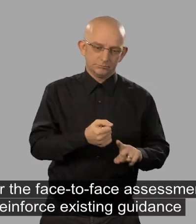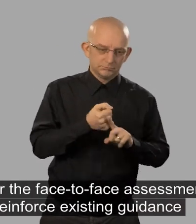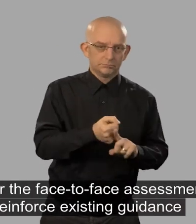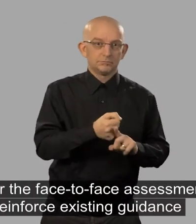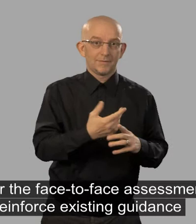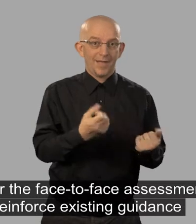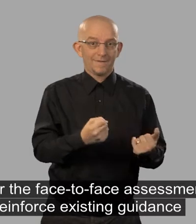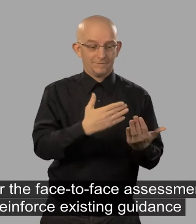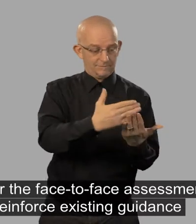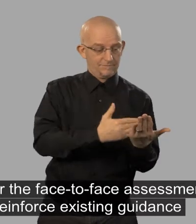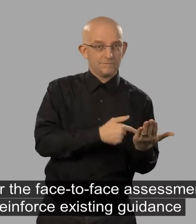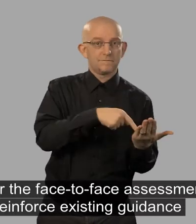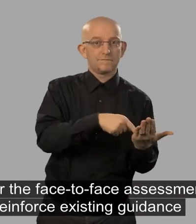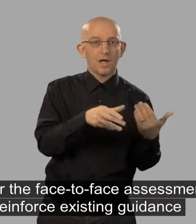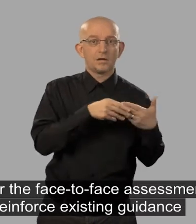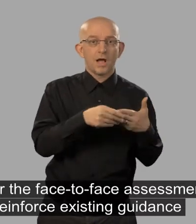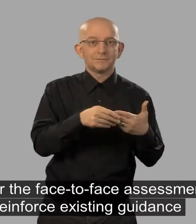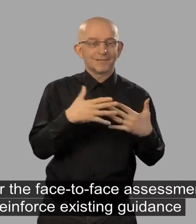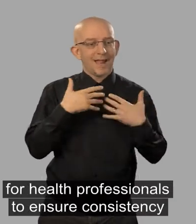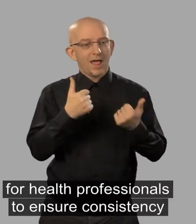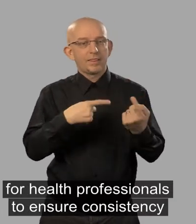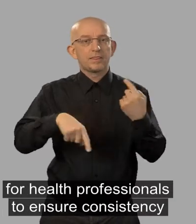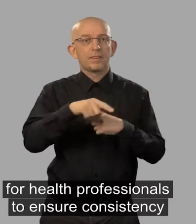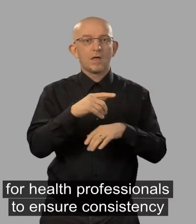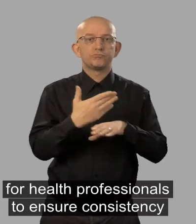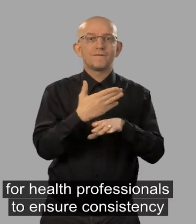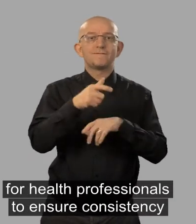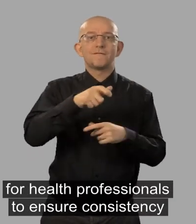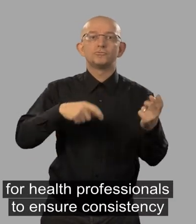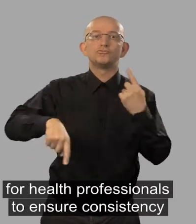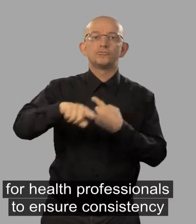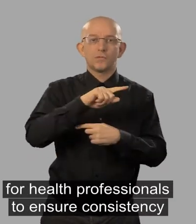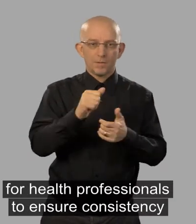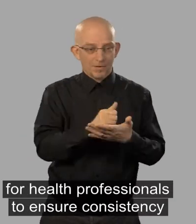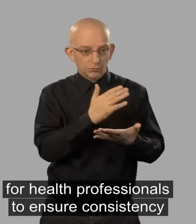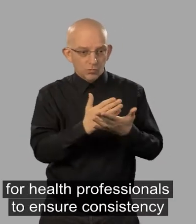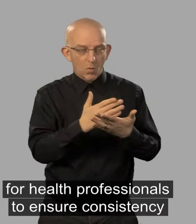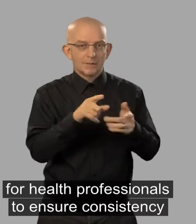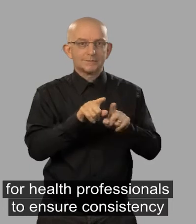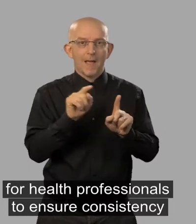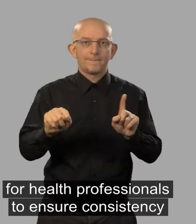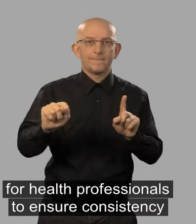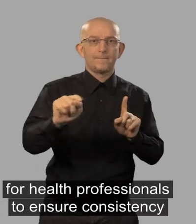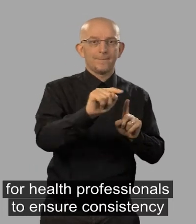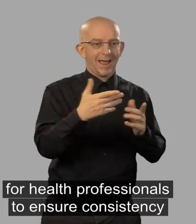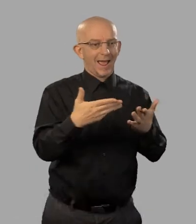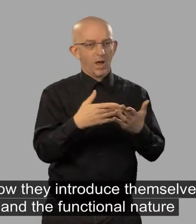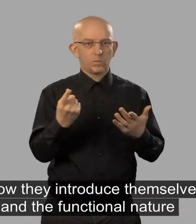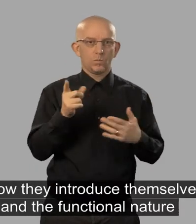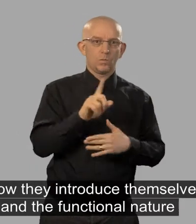assessment, reinforce existing guidance for health professionals to ensure consistency in how